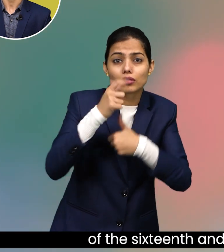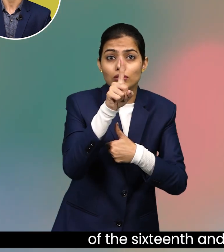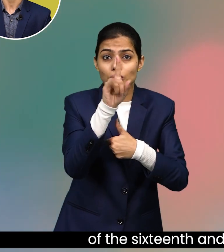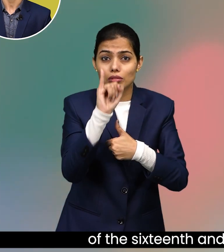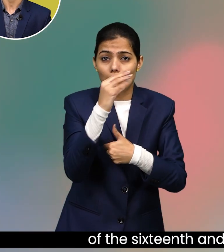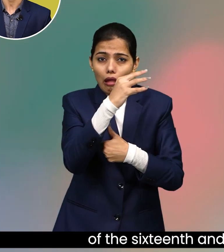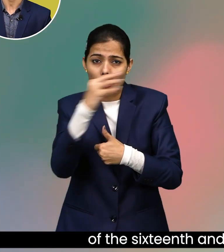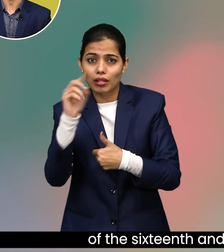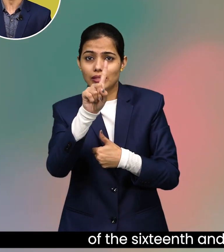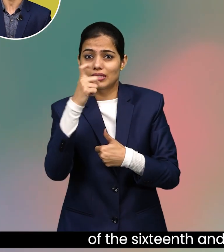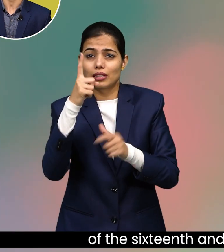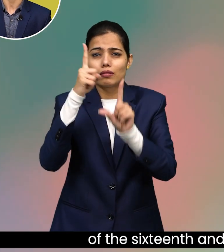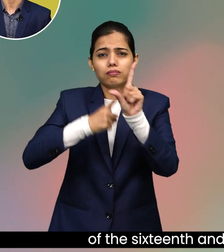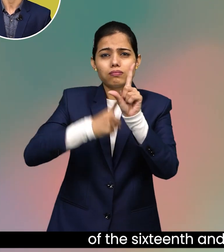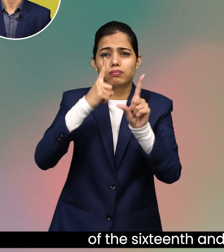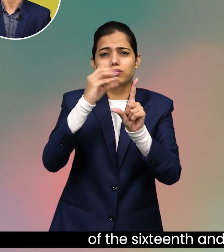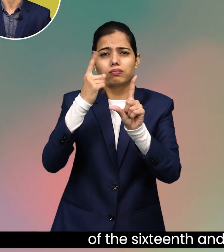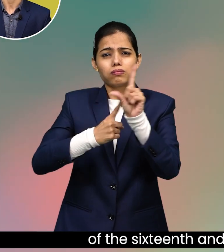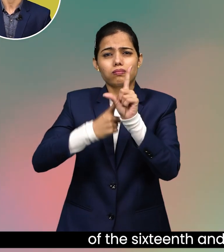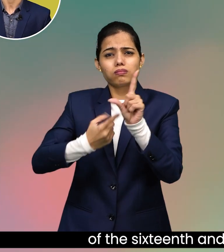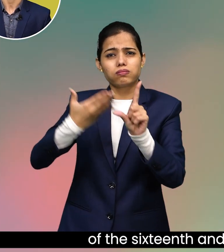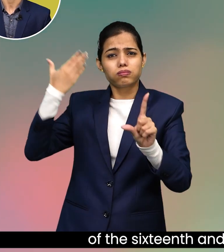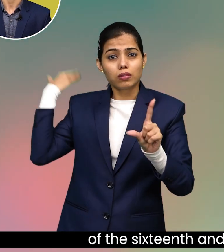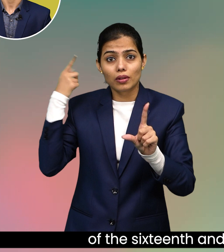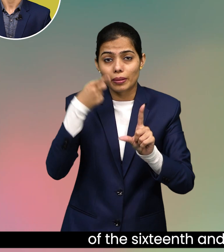16th and 17th century.